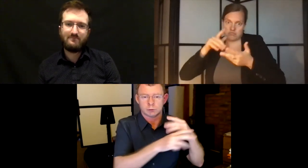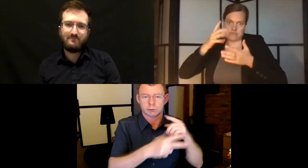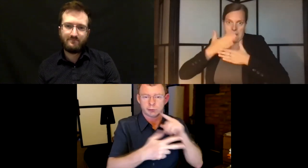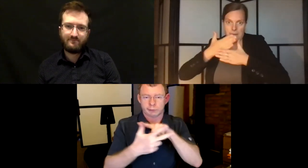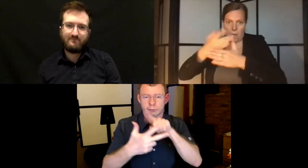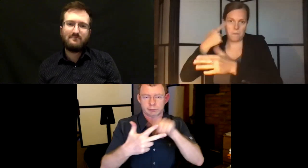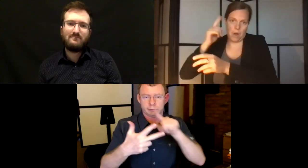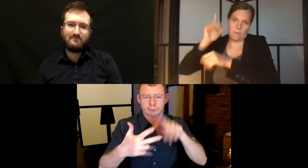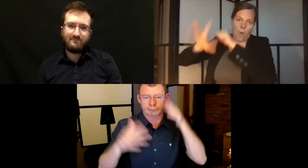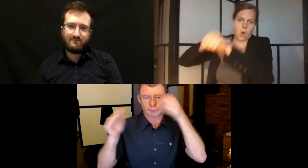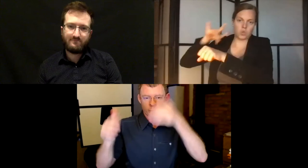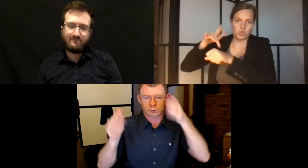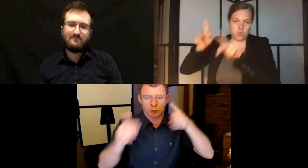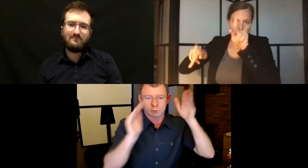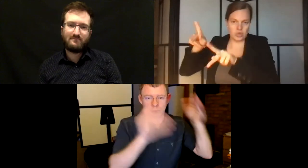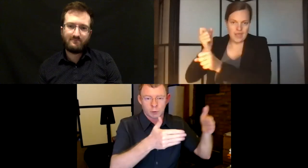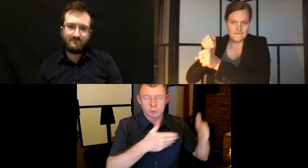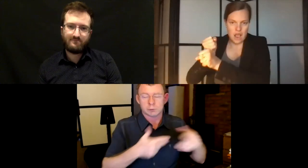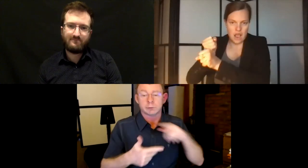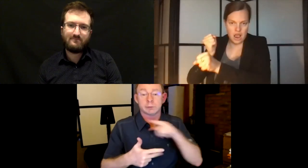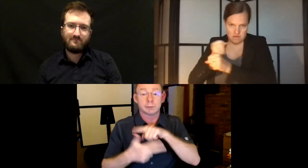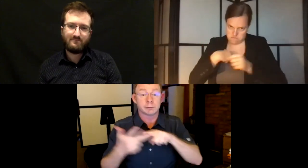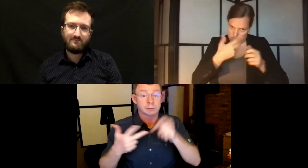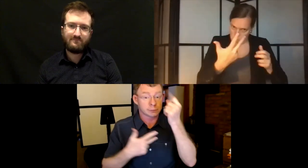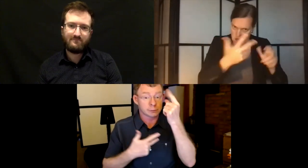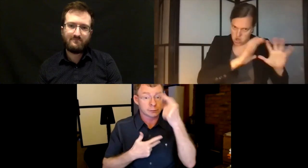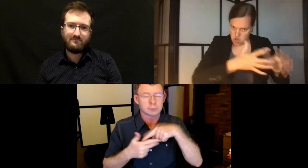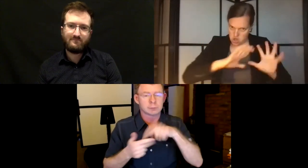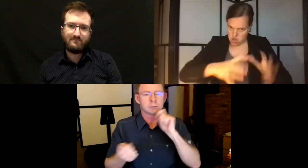which was, and preparation for the working world.